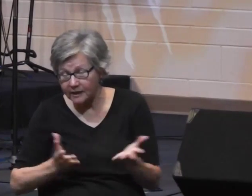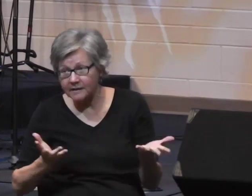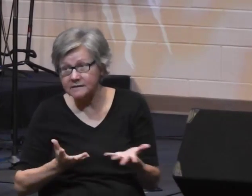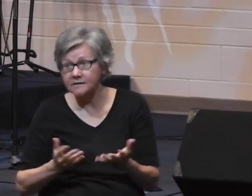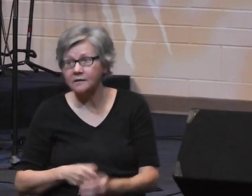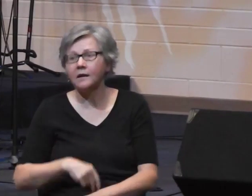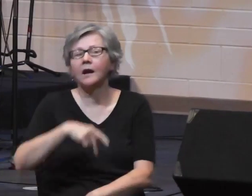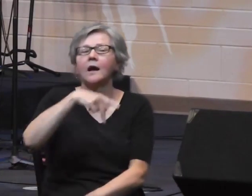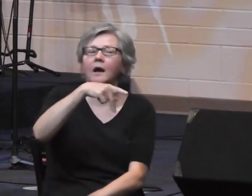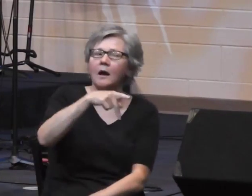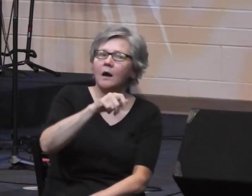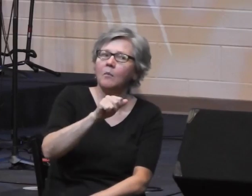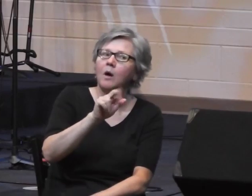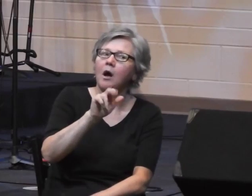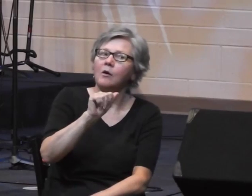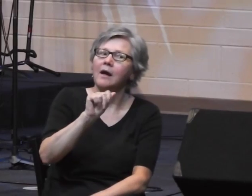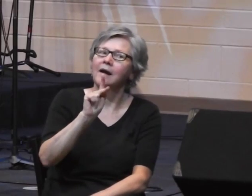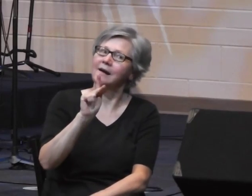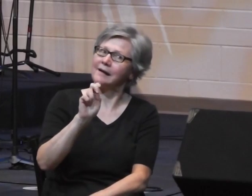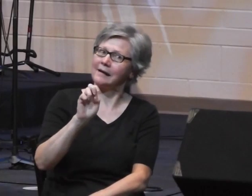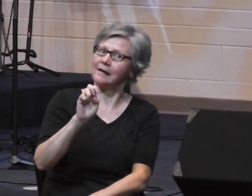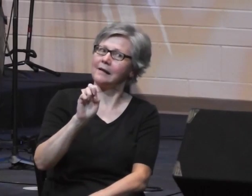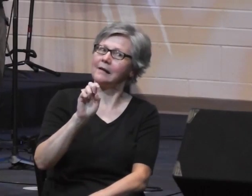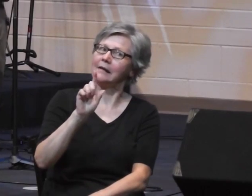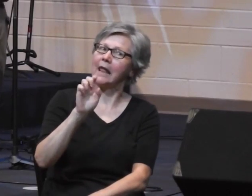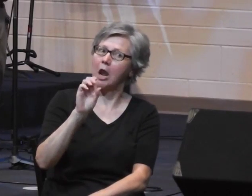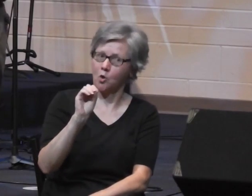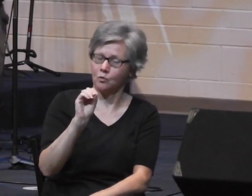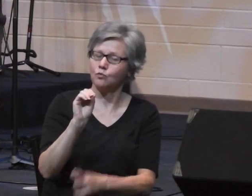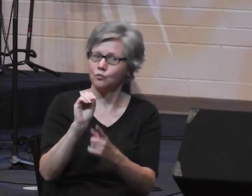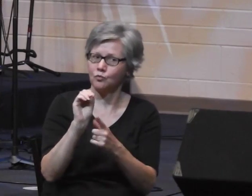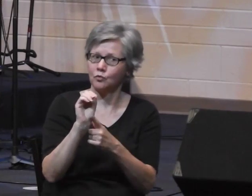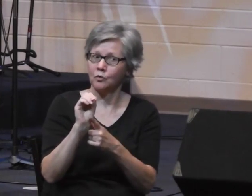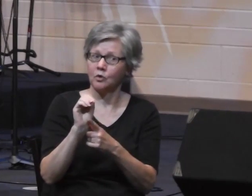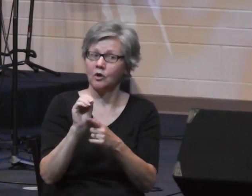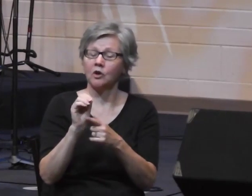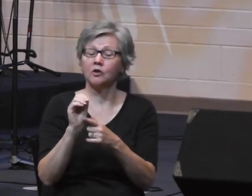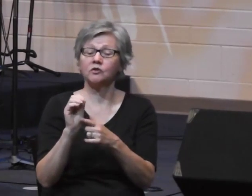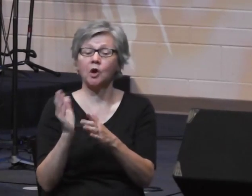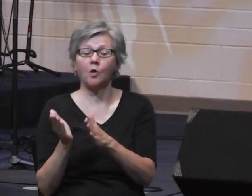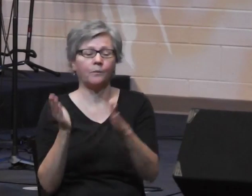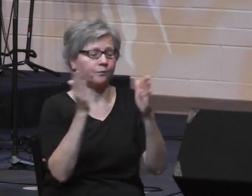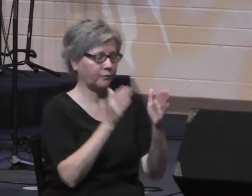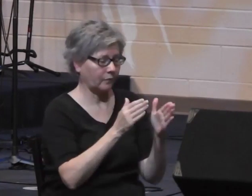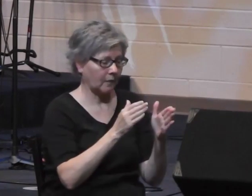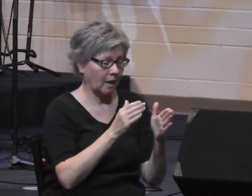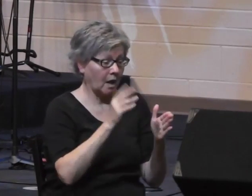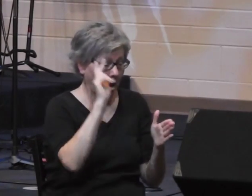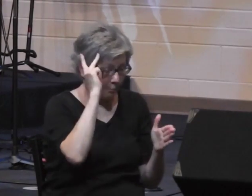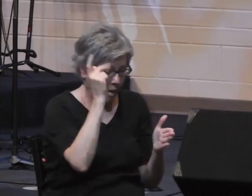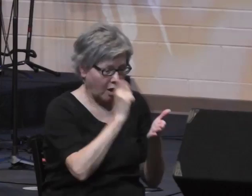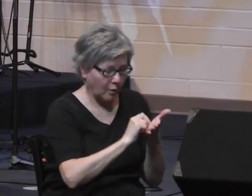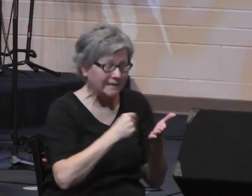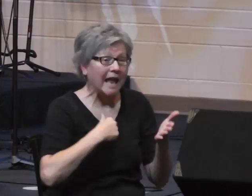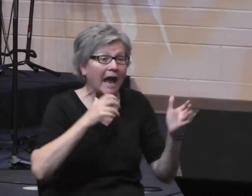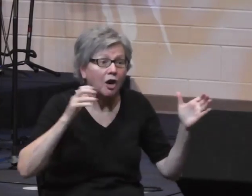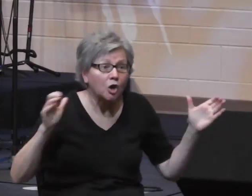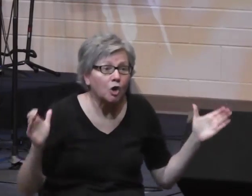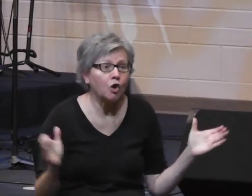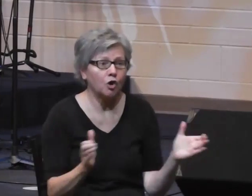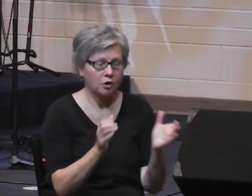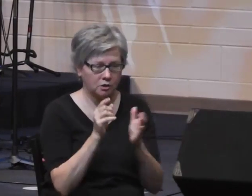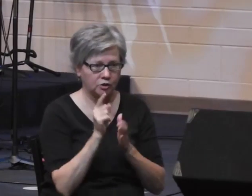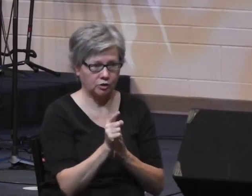here? Parakaleo. So when Paul says, I urge you, brothers and sisters,